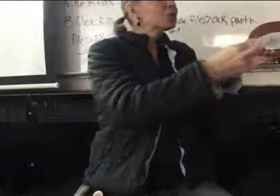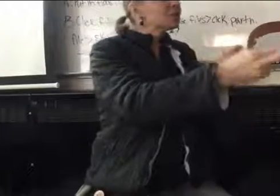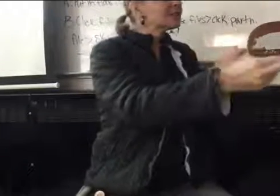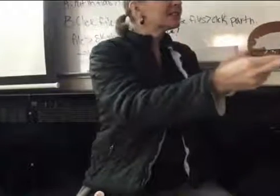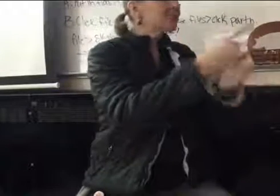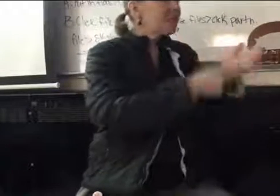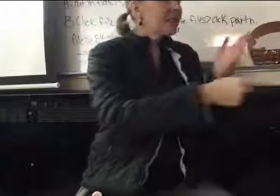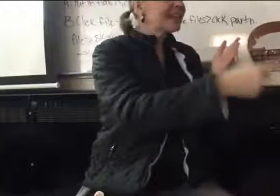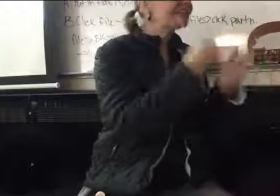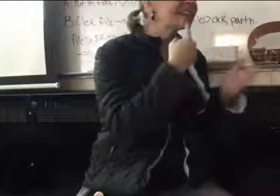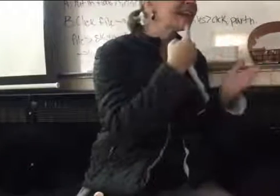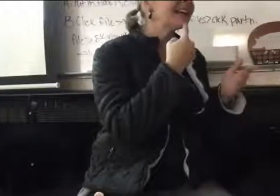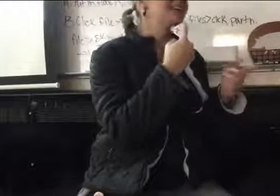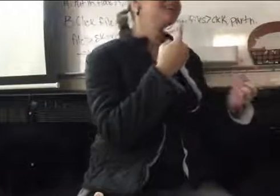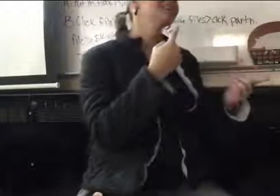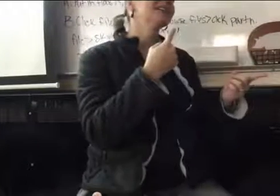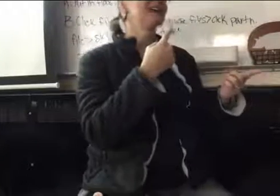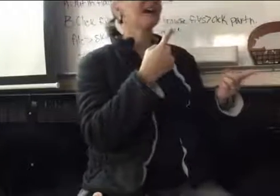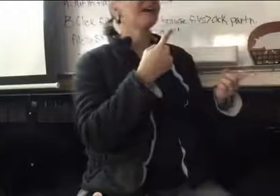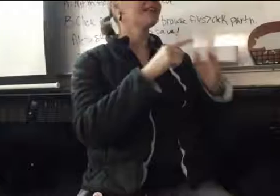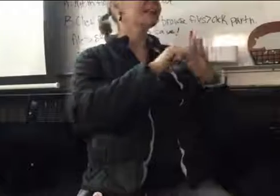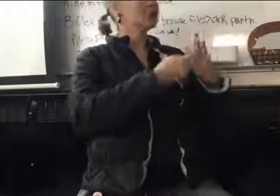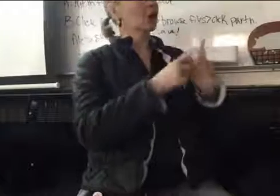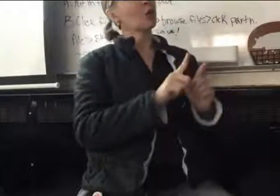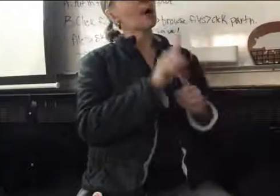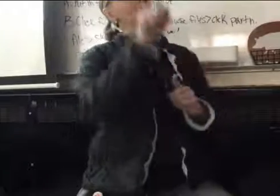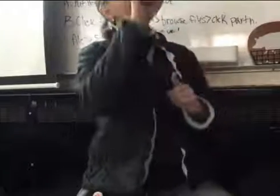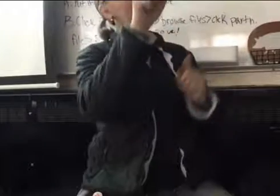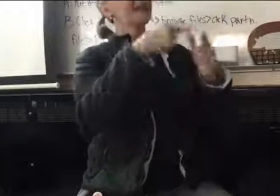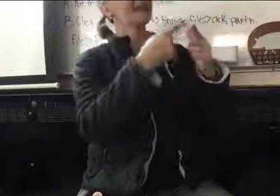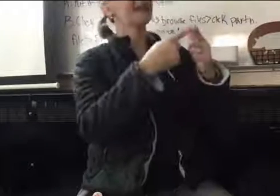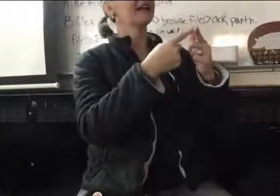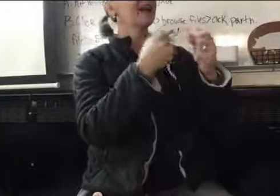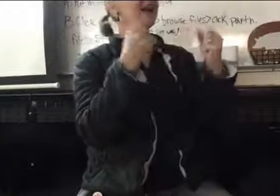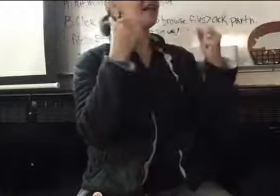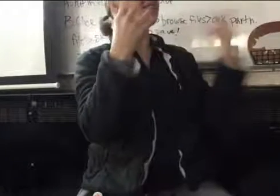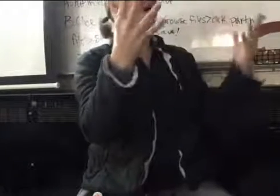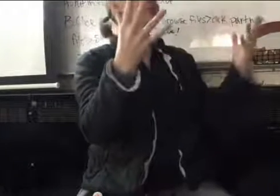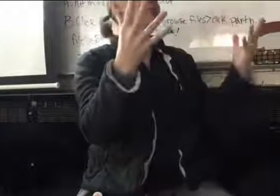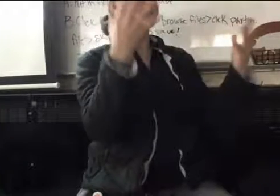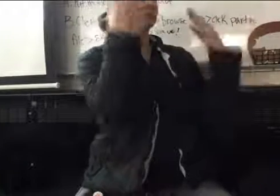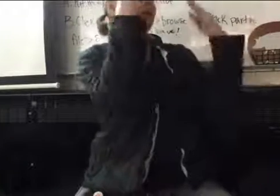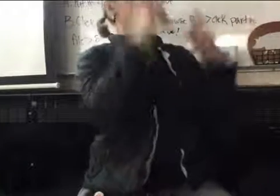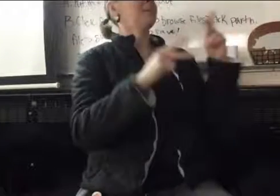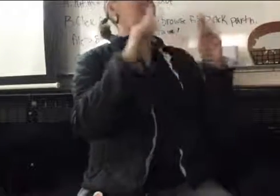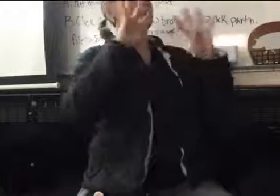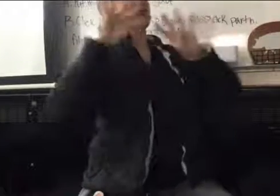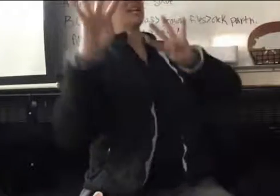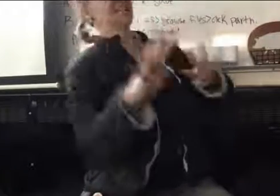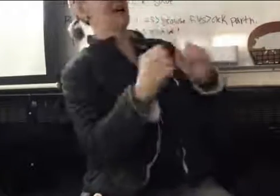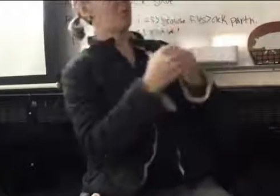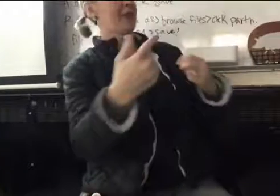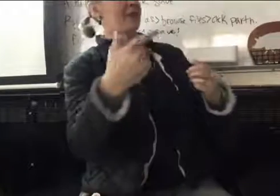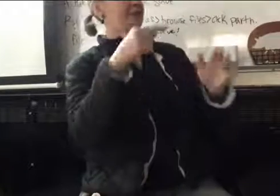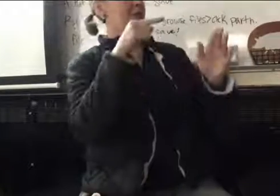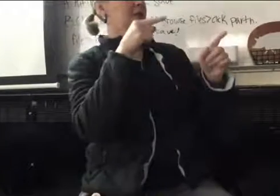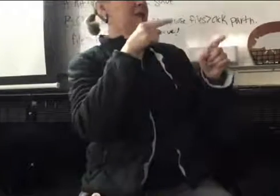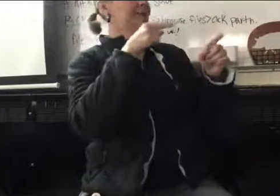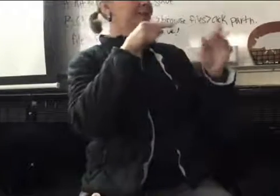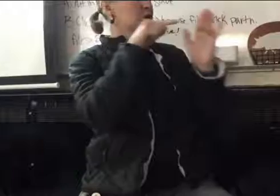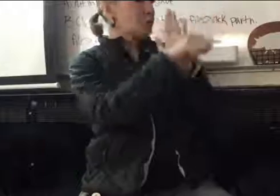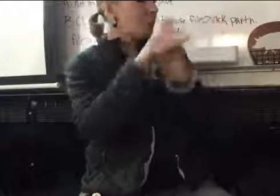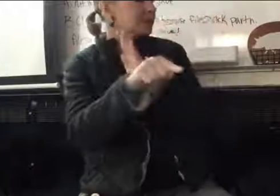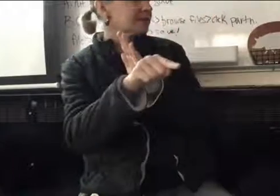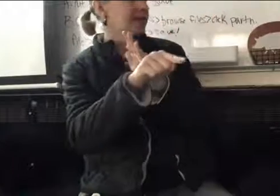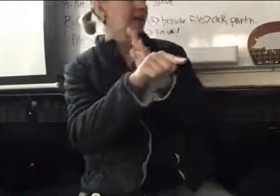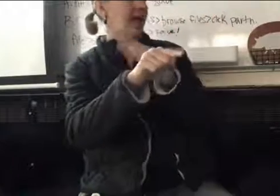they say is they started to go up the hill, and then thousands of crazy people were running down the hill with swords, and we all ran away.